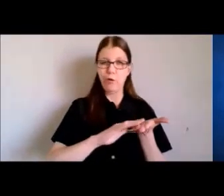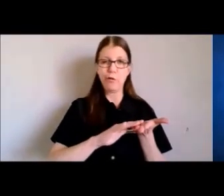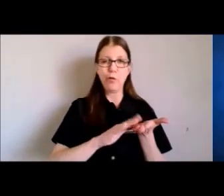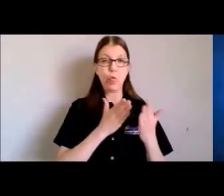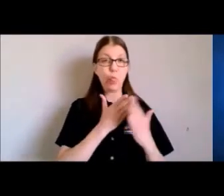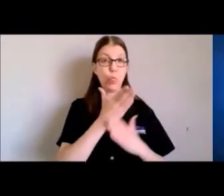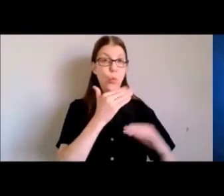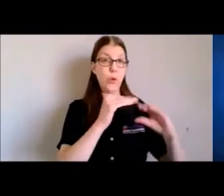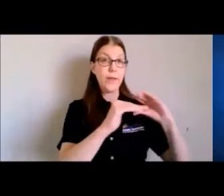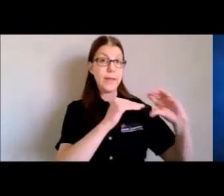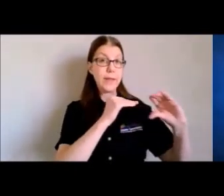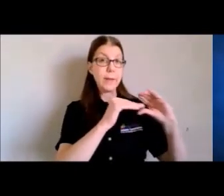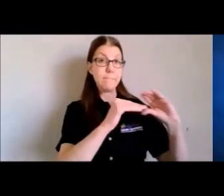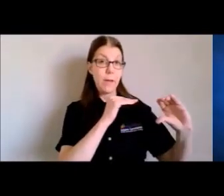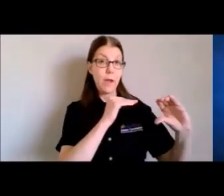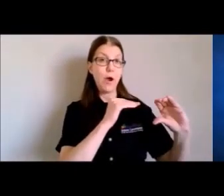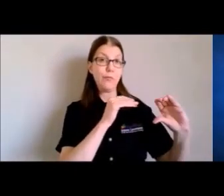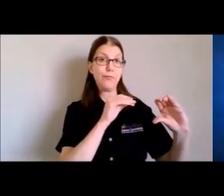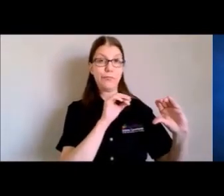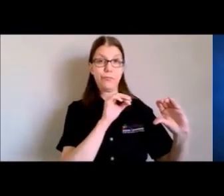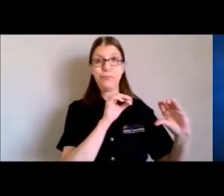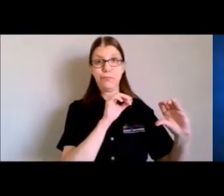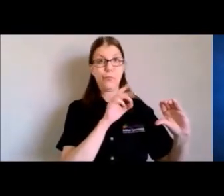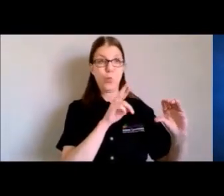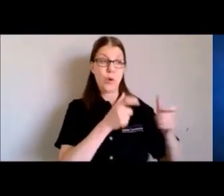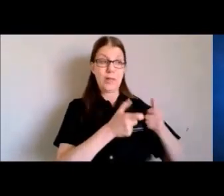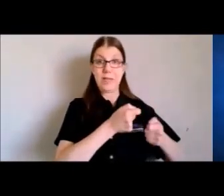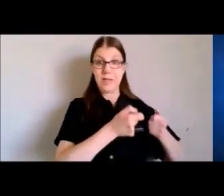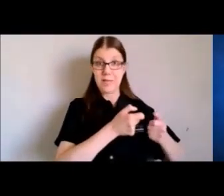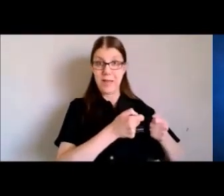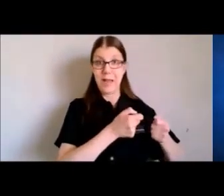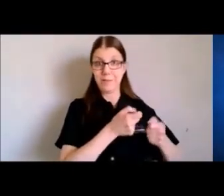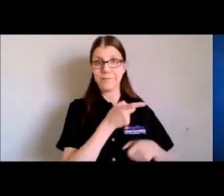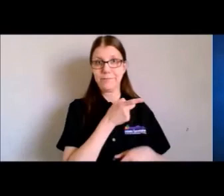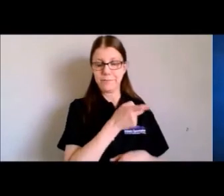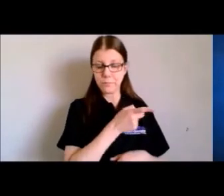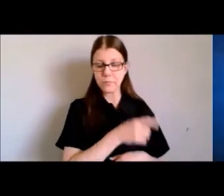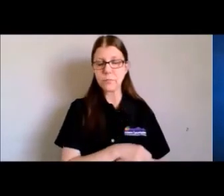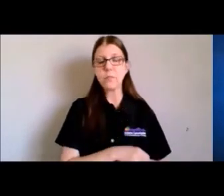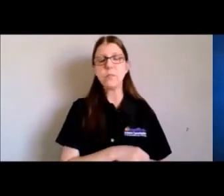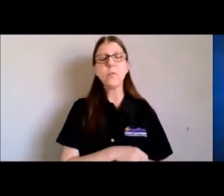Some individuals who are fully deaf and blind might use Braille,